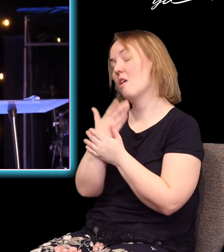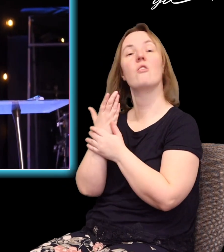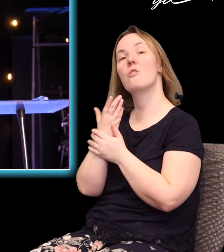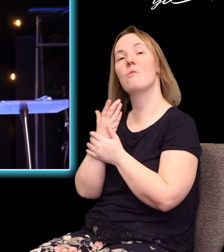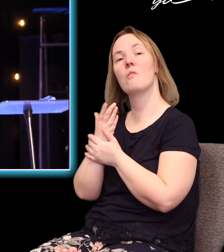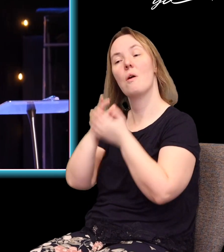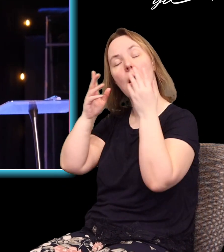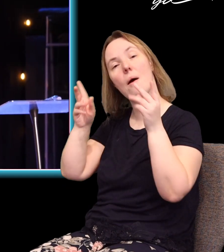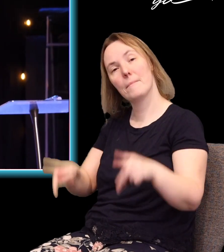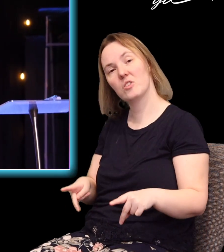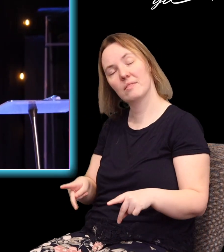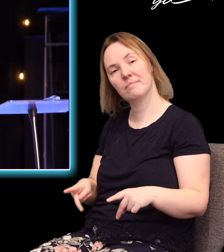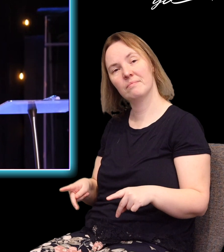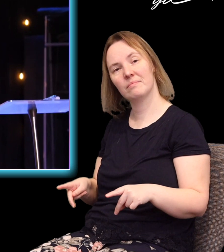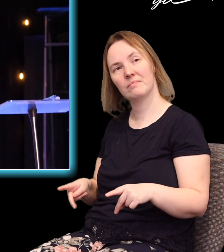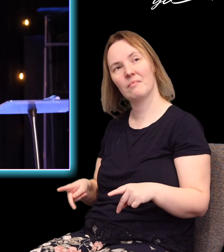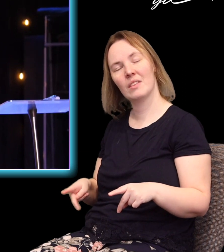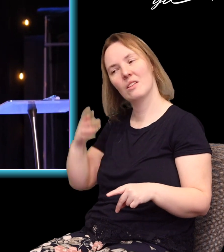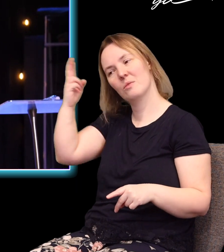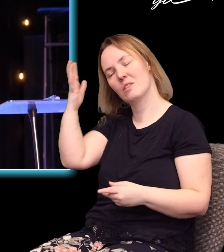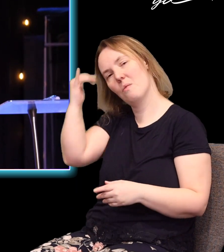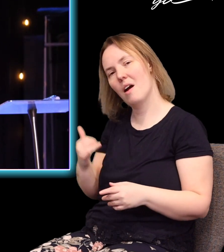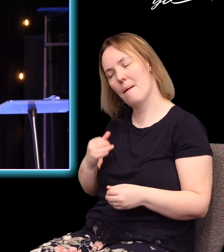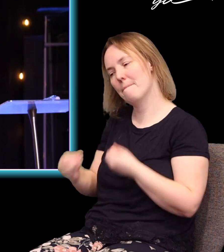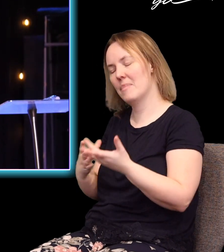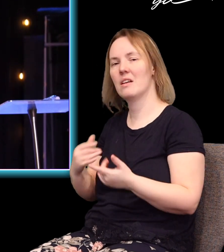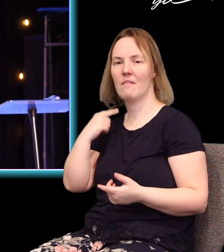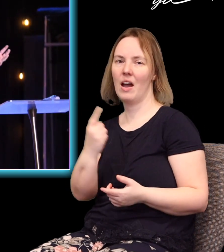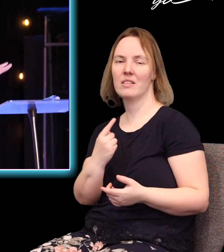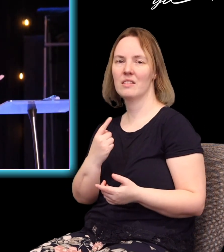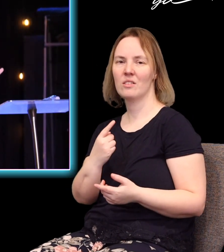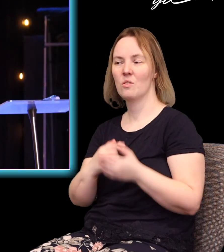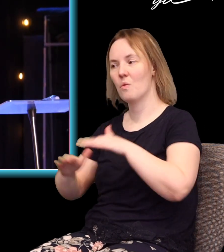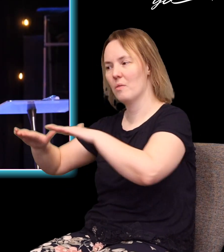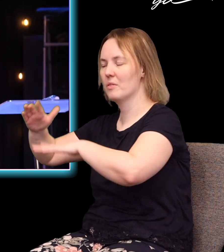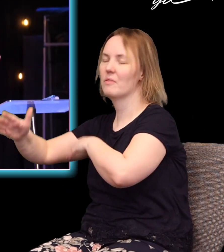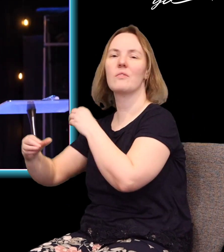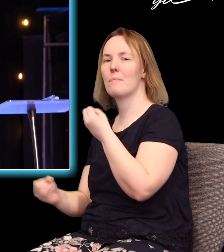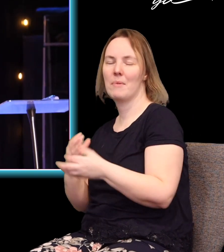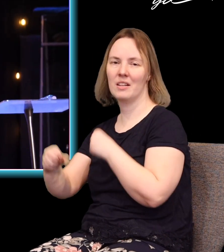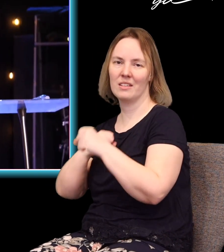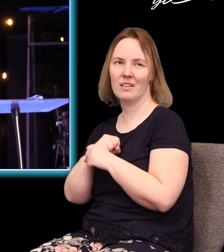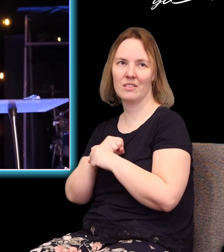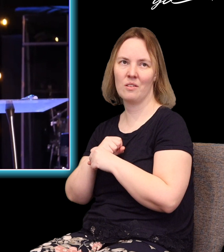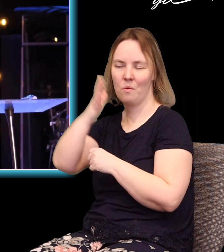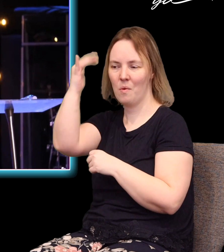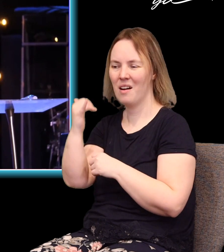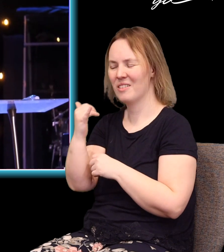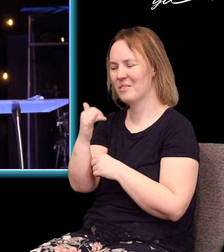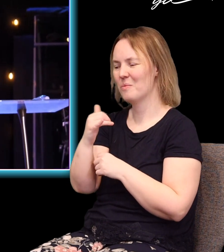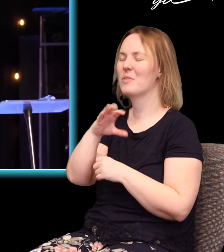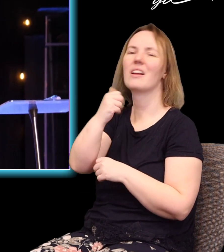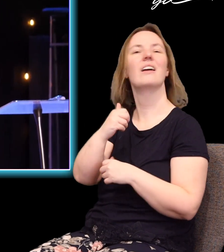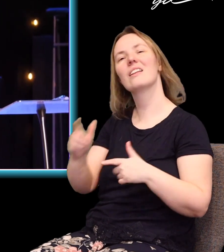a brand new person. Now, the reason why a lot of us who've walked with the Lord for many years or been Christians for many years, why we're